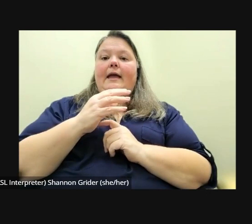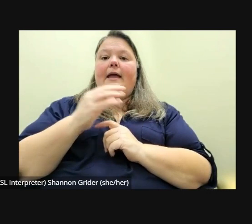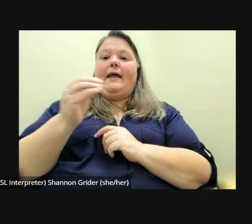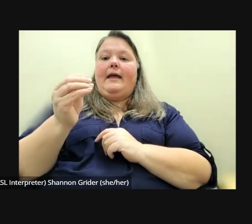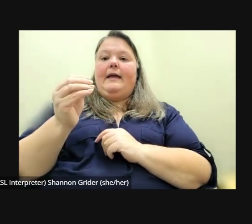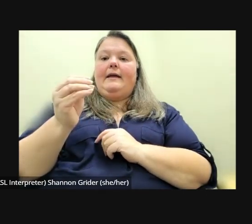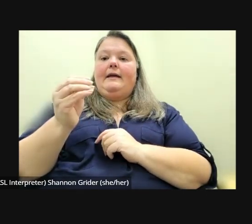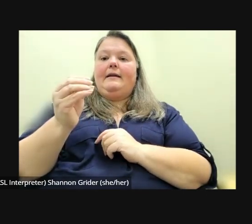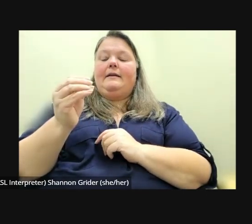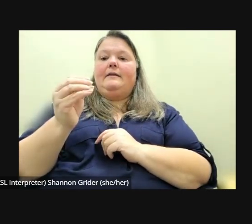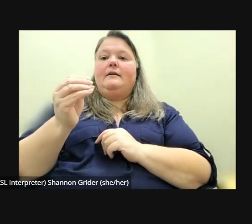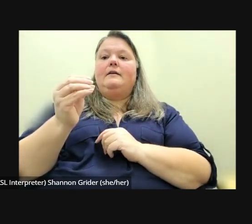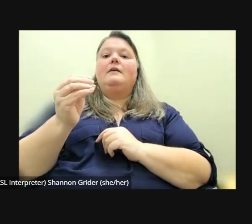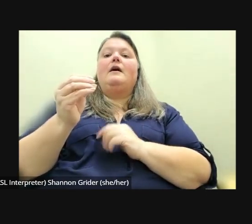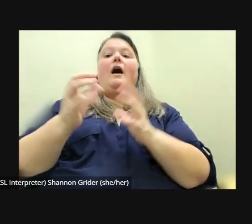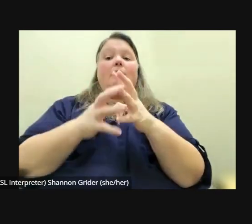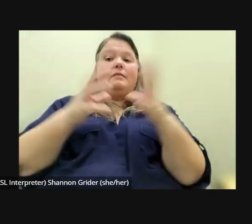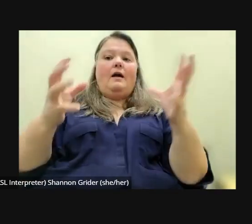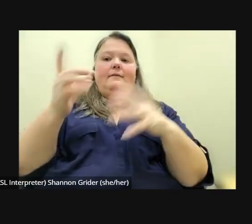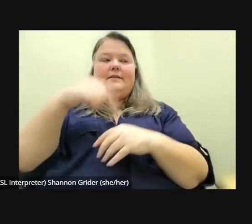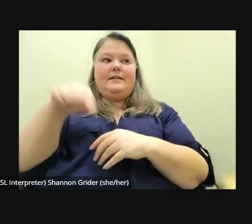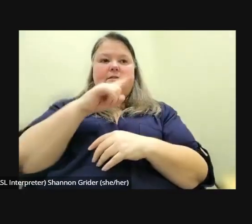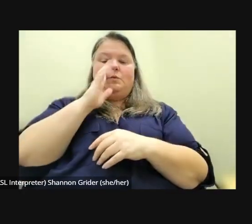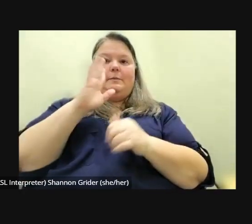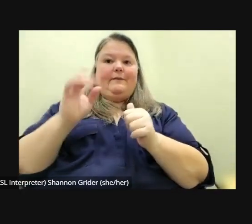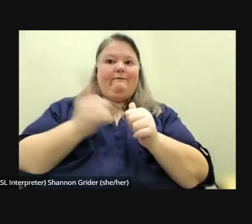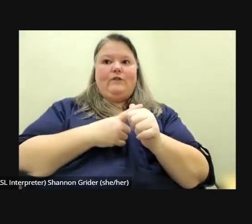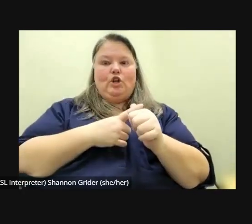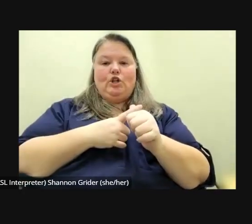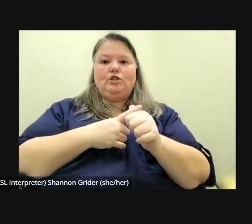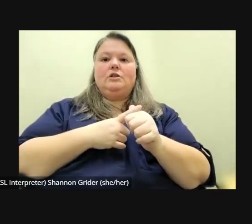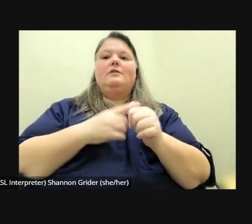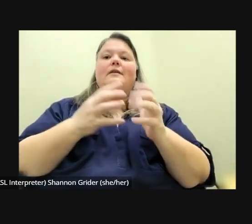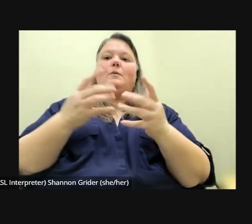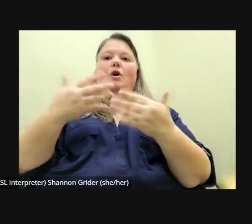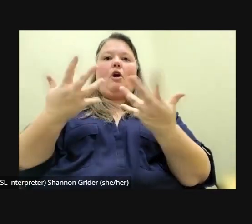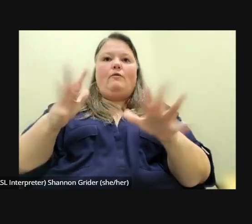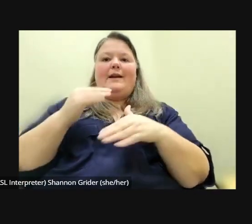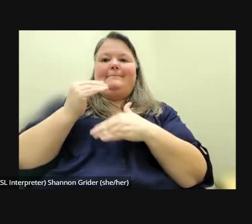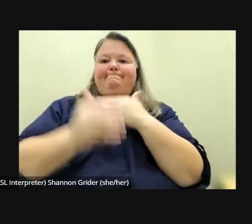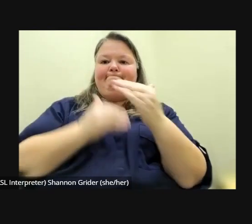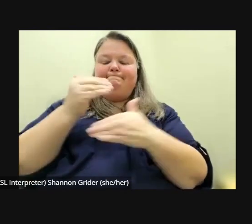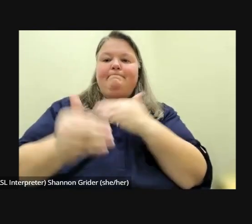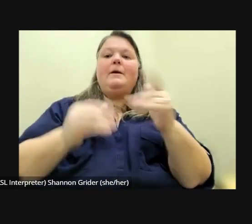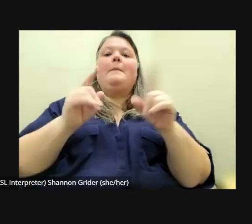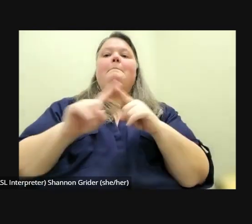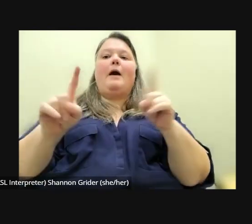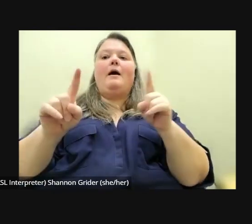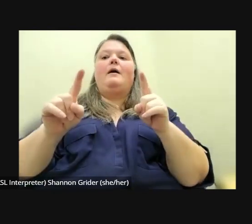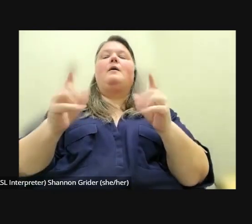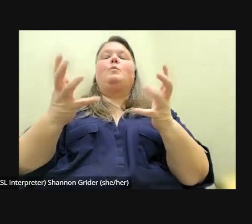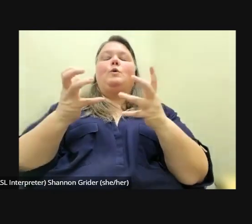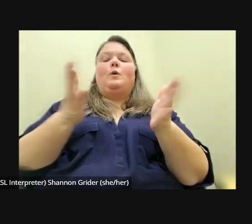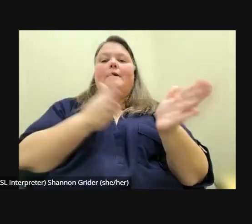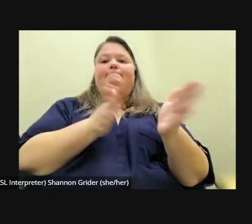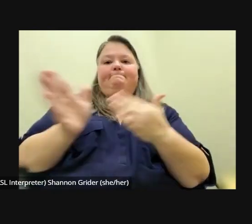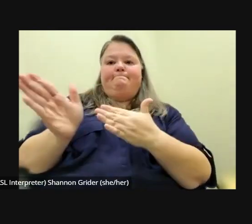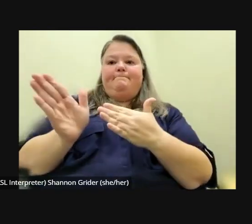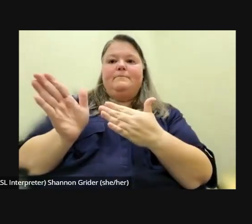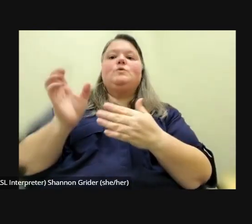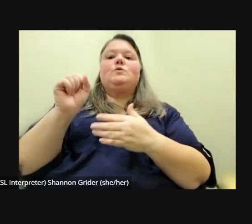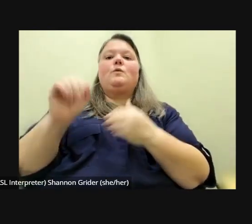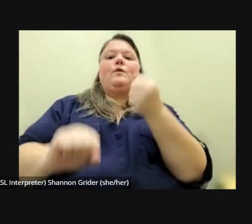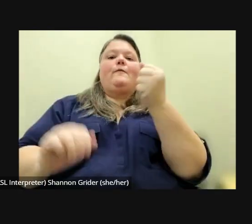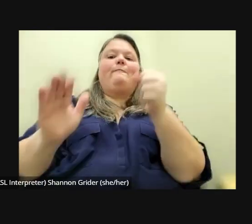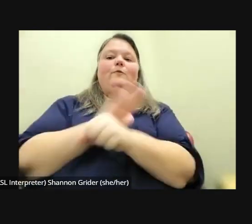of this birthed. And so, you know, they were already underway, but we really want to pivot and shift those so that they're in full support of everything that you